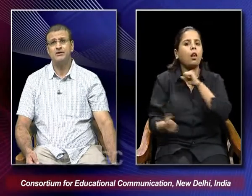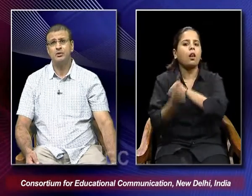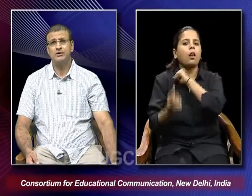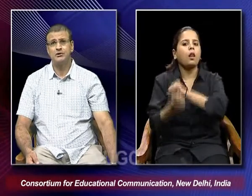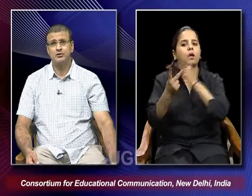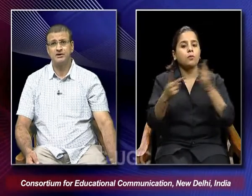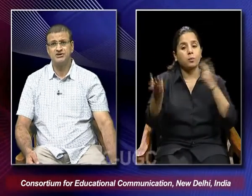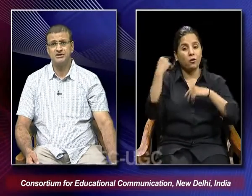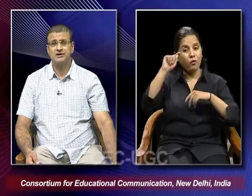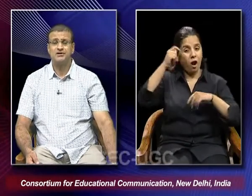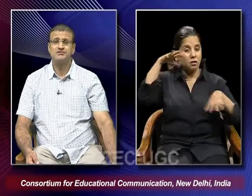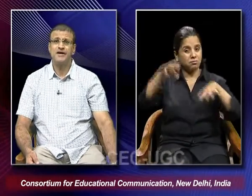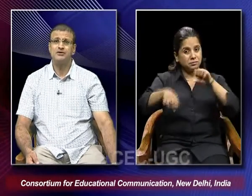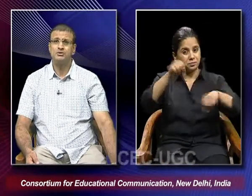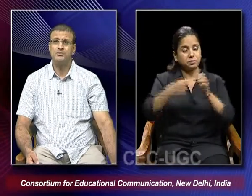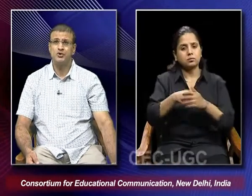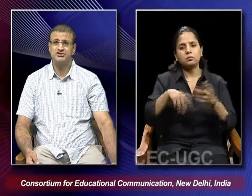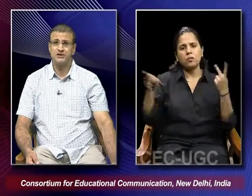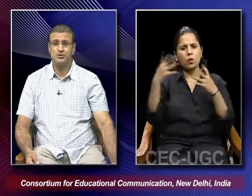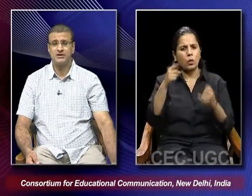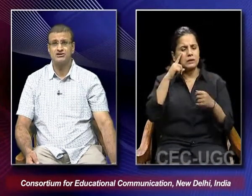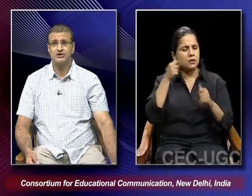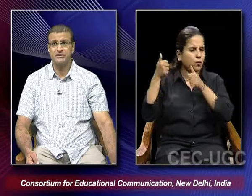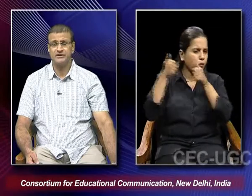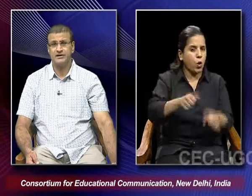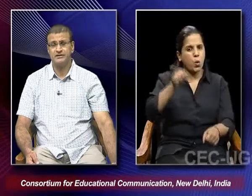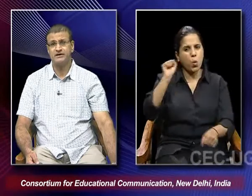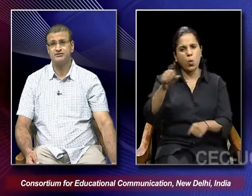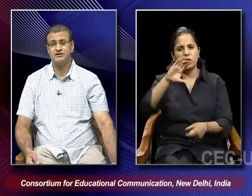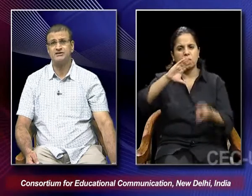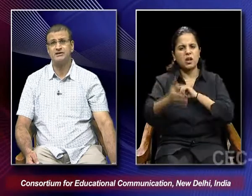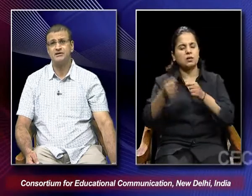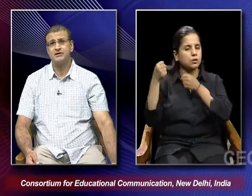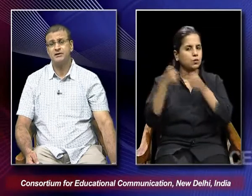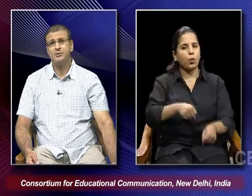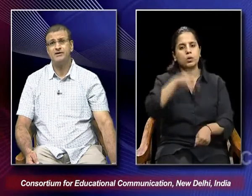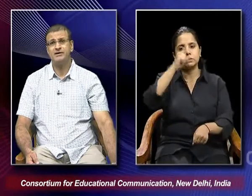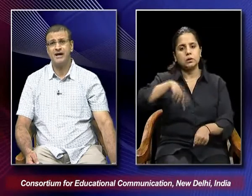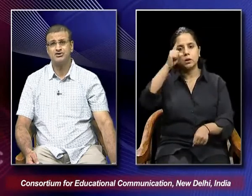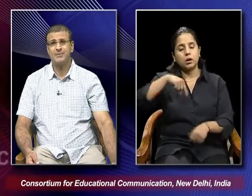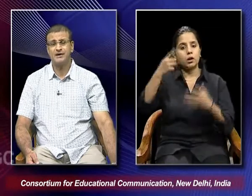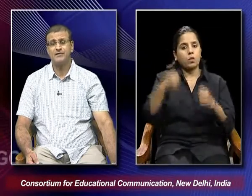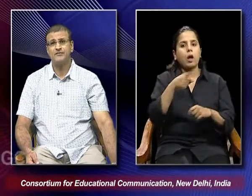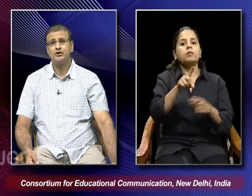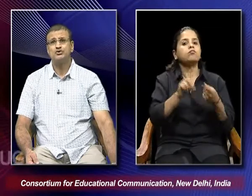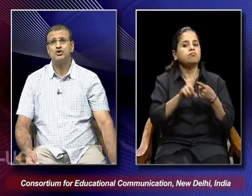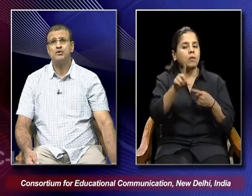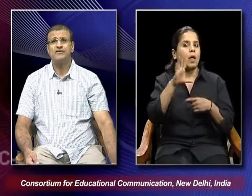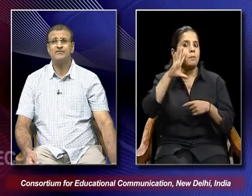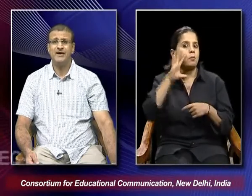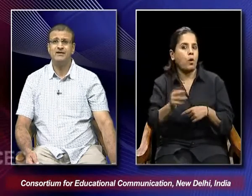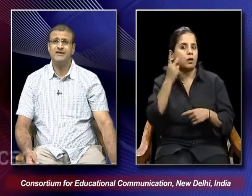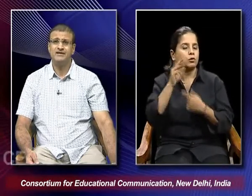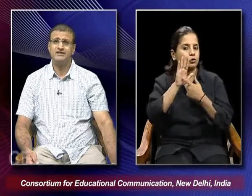the colonial rulers tried to impose their own culture on India. That was another important aspect. So